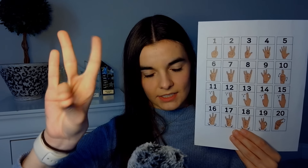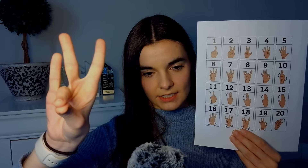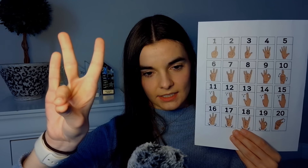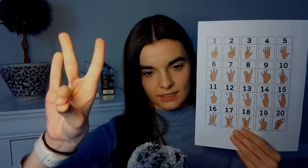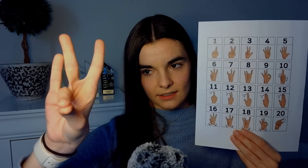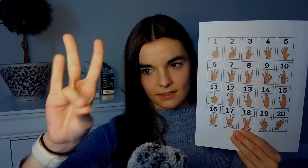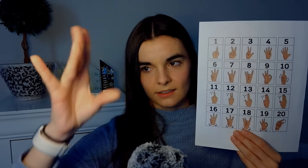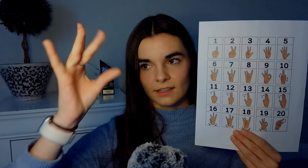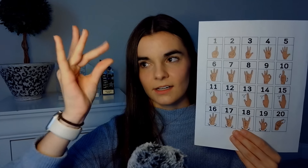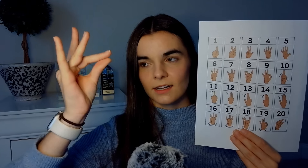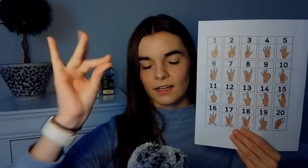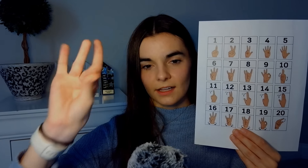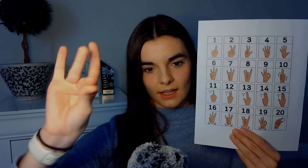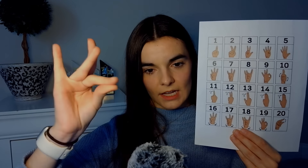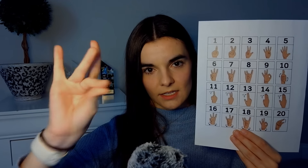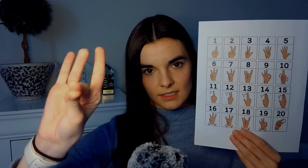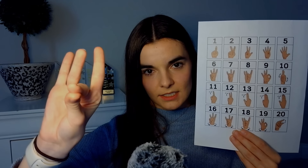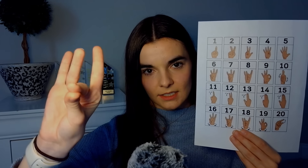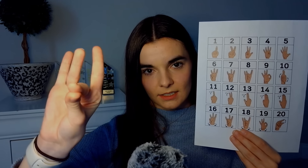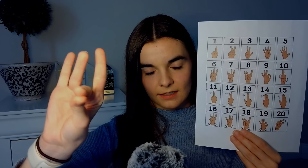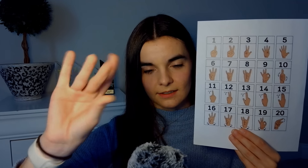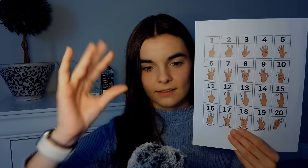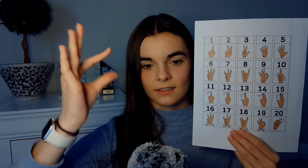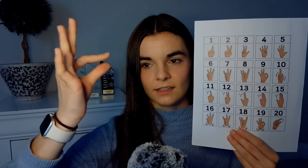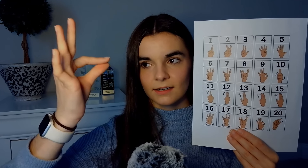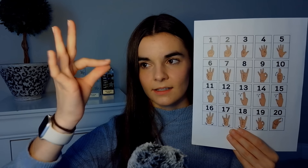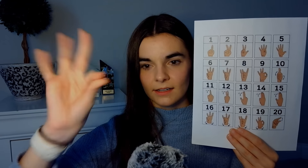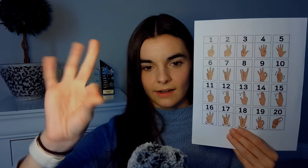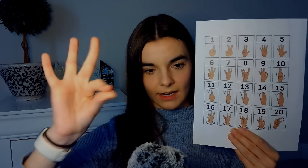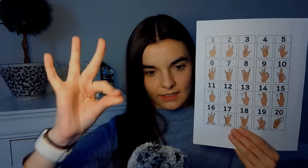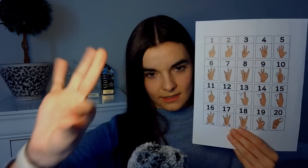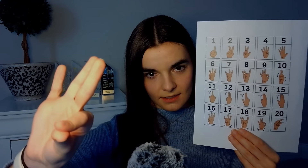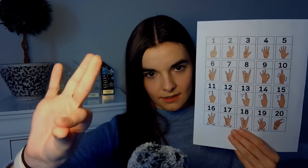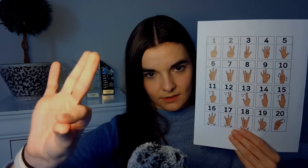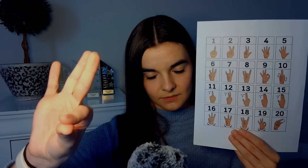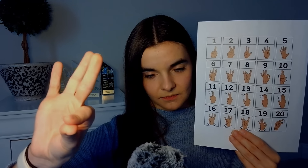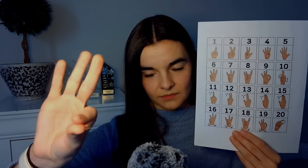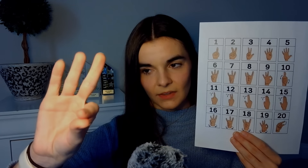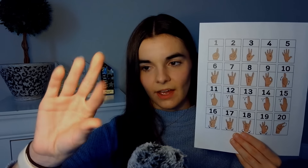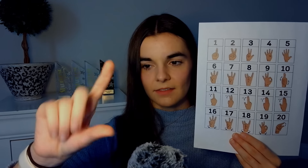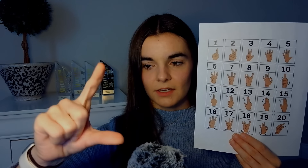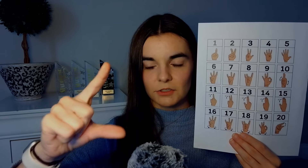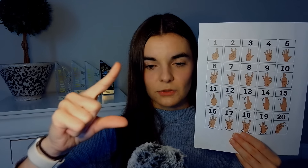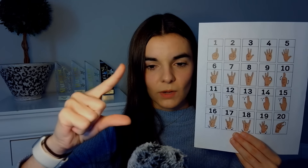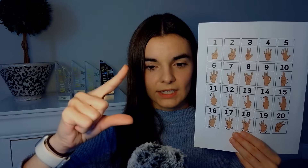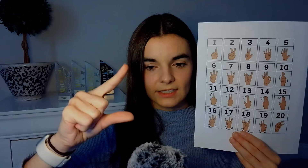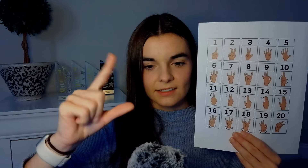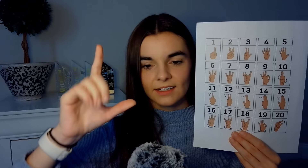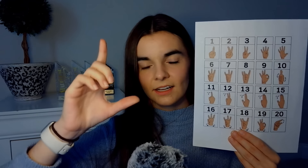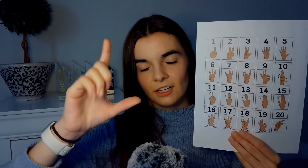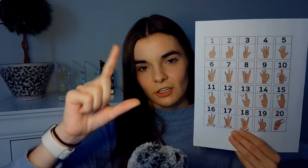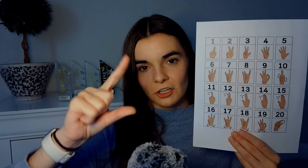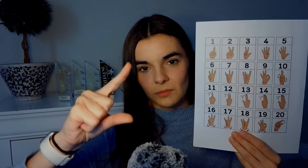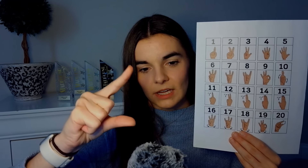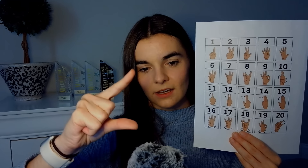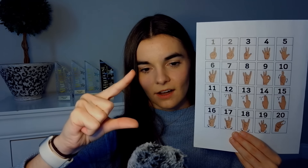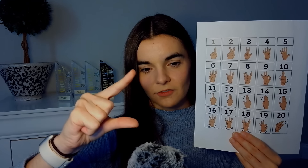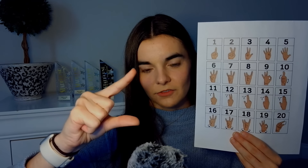17, 18, 19, and then 20. Gonna make a